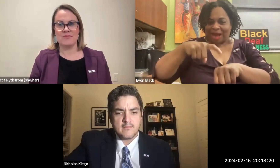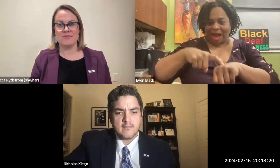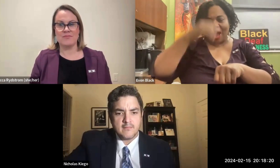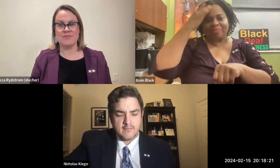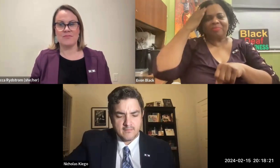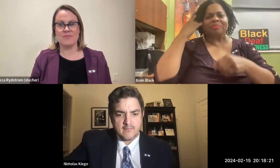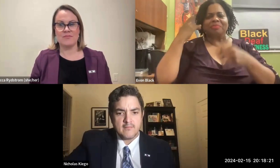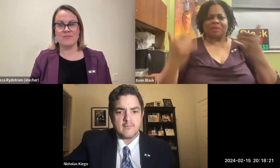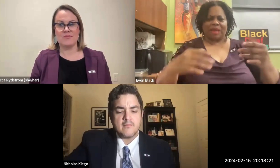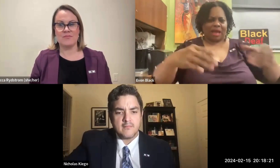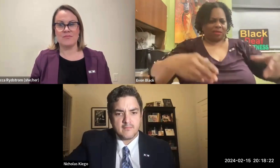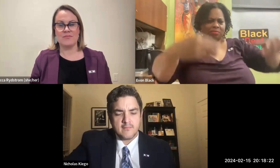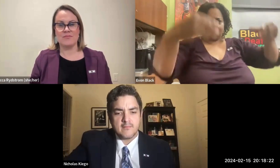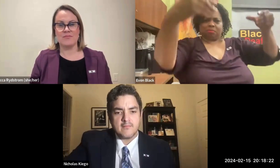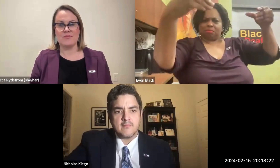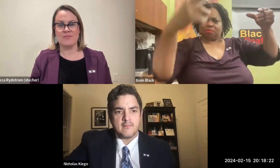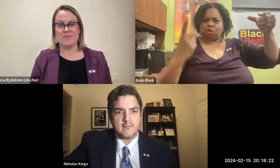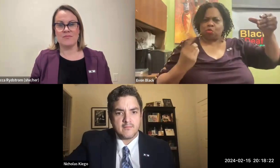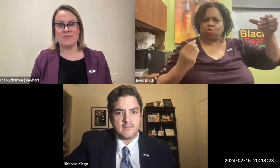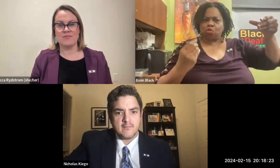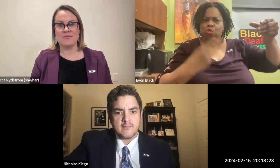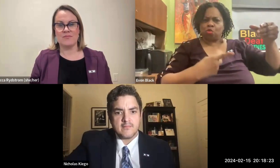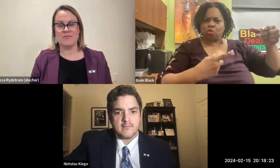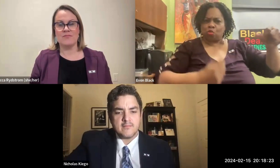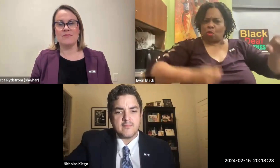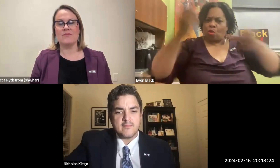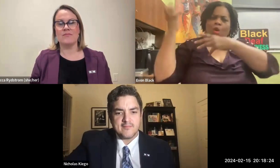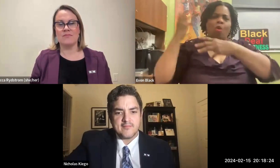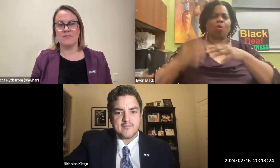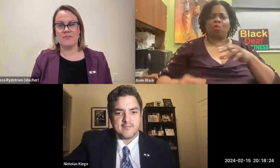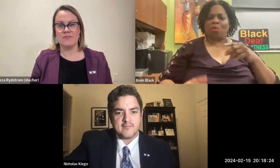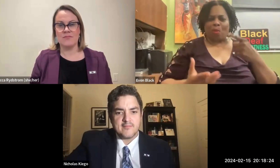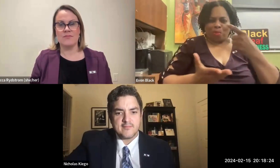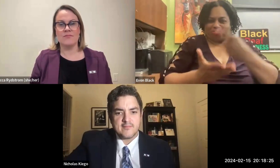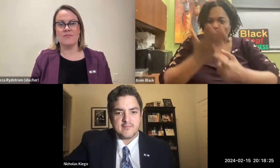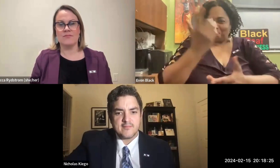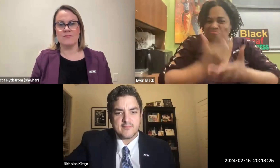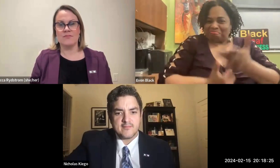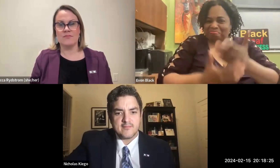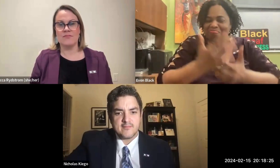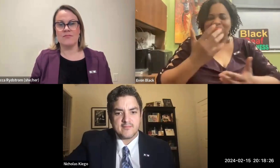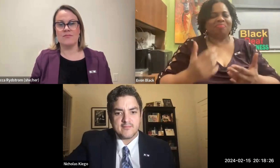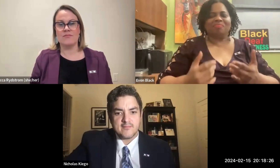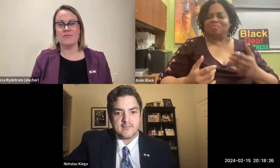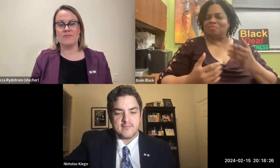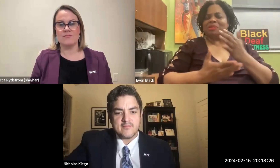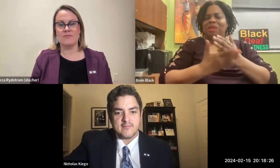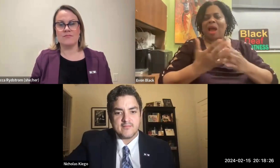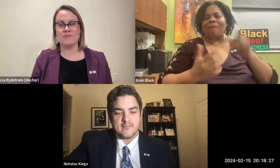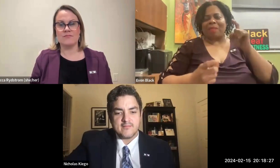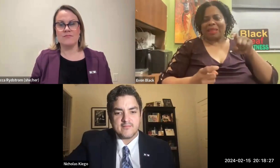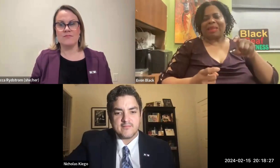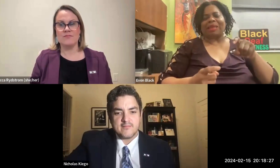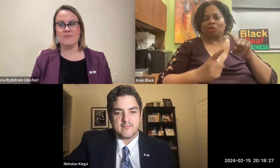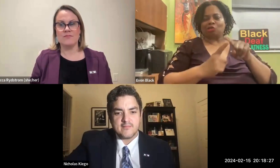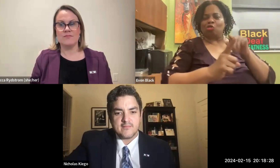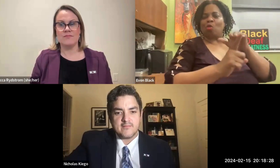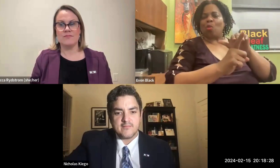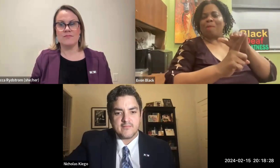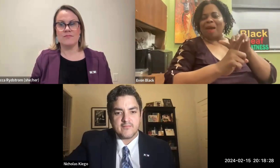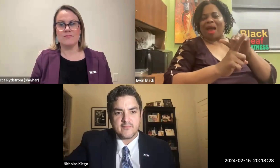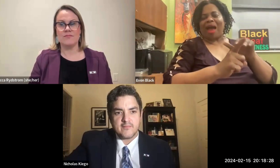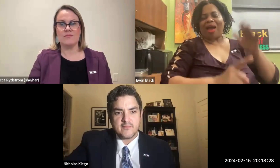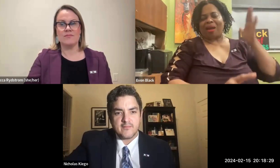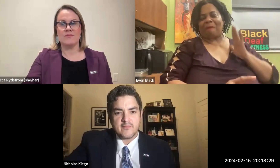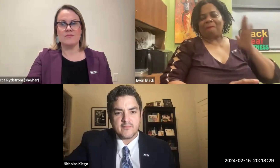And during the pandemic, we actually were able to talk about this